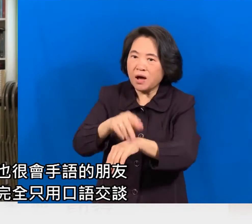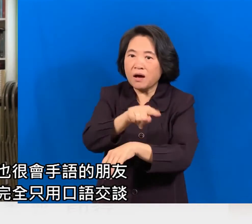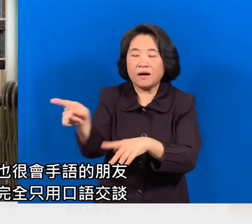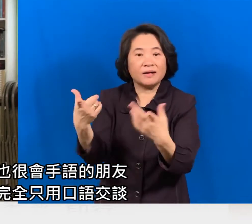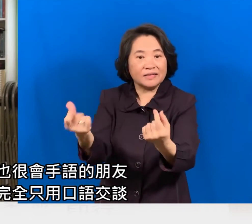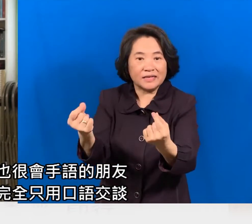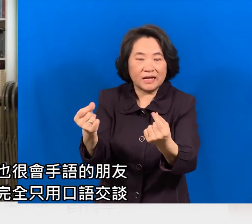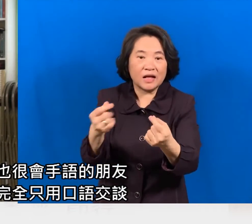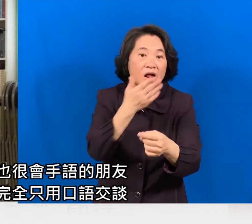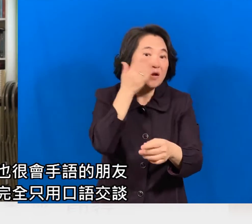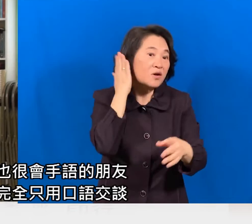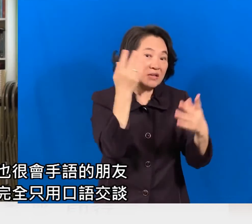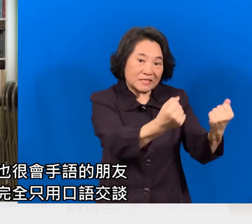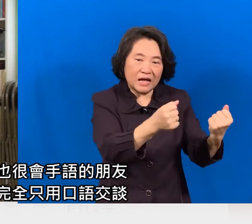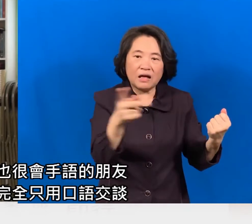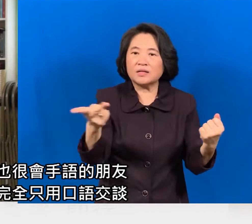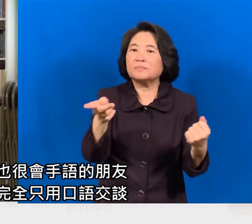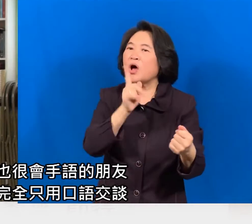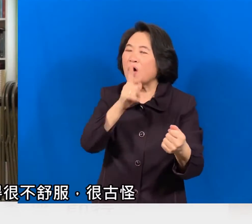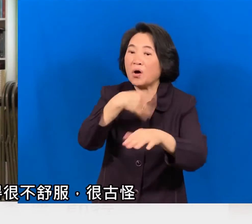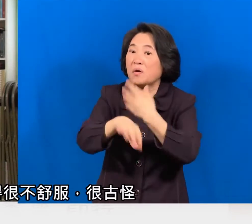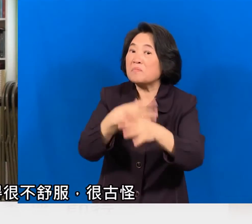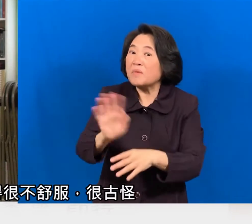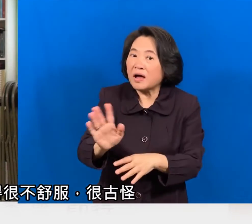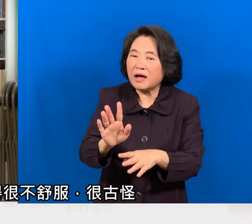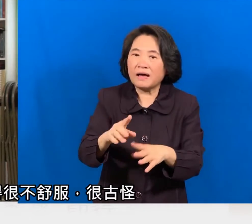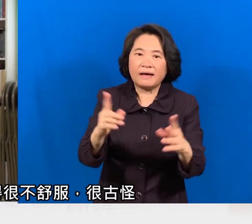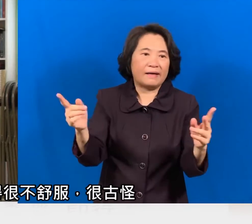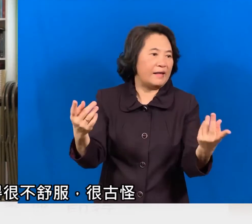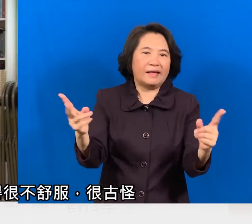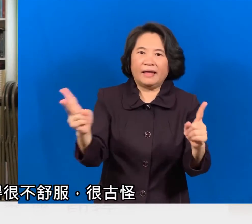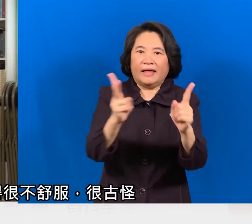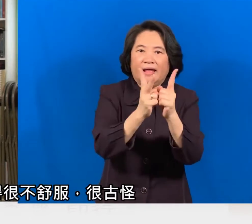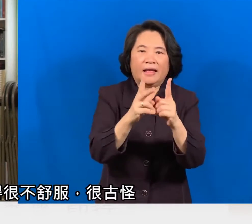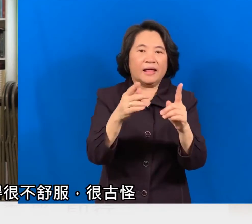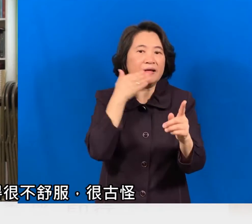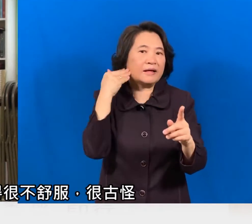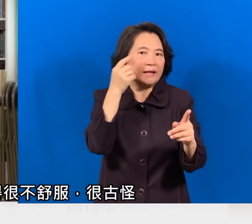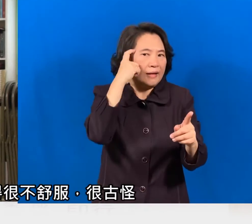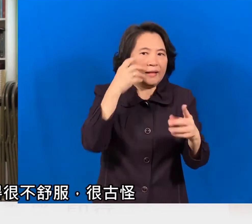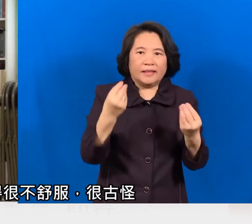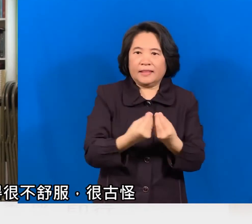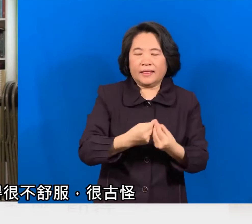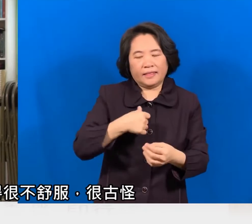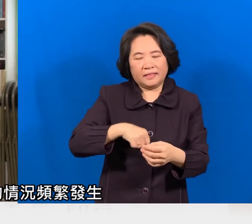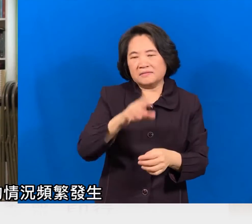also good at sign language in front of a deaf person, it will make the deaf person feel very uncomfortable and